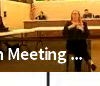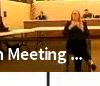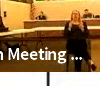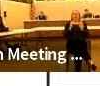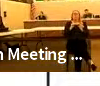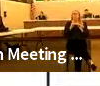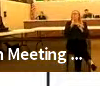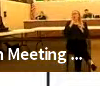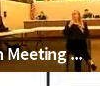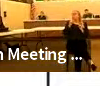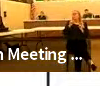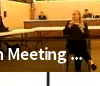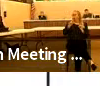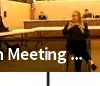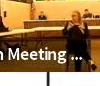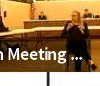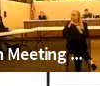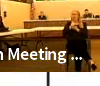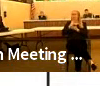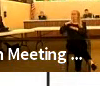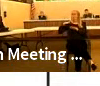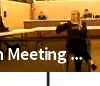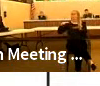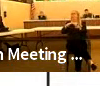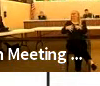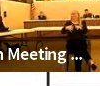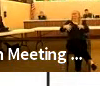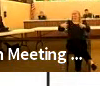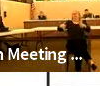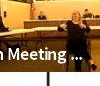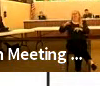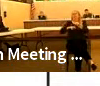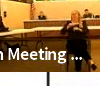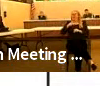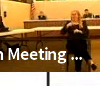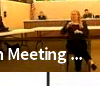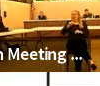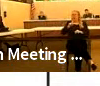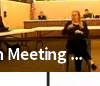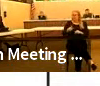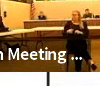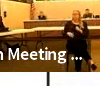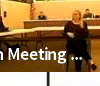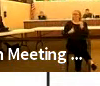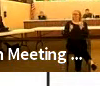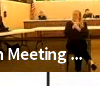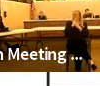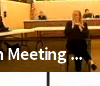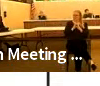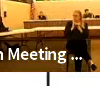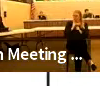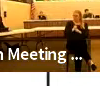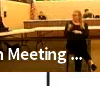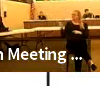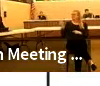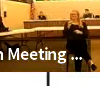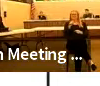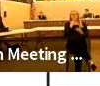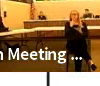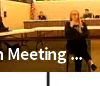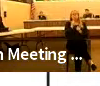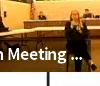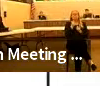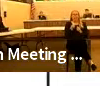in the portion that are going to stay open space, correct? Yep, there are, yes. And the wettest area